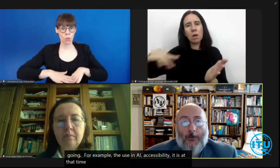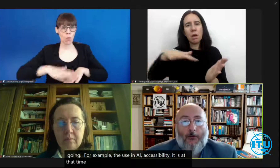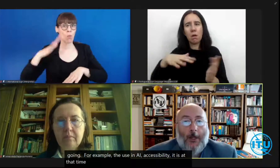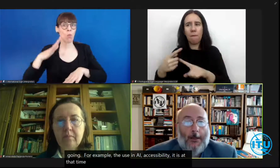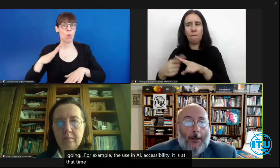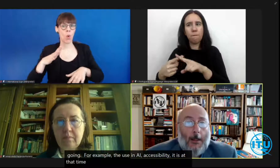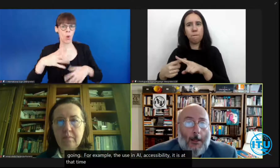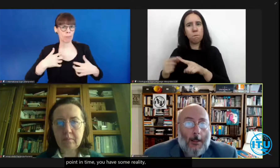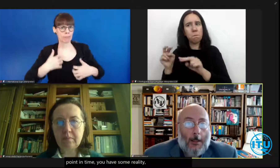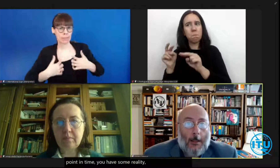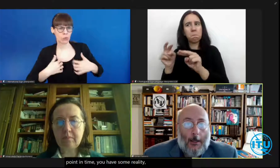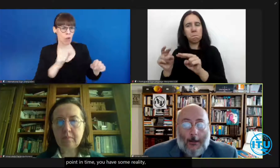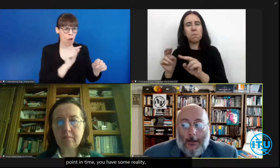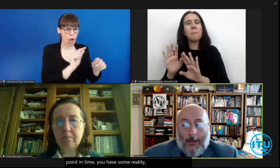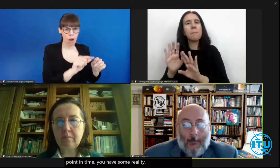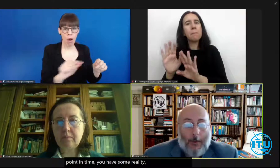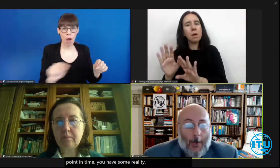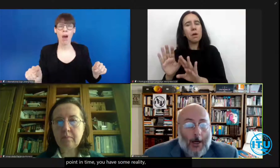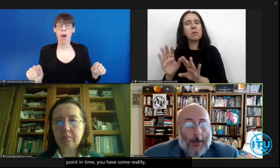to observe, but the